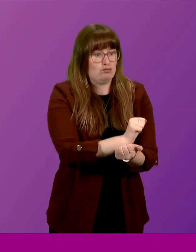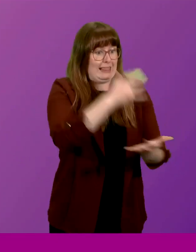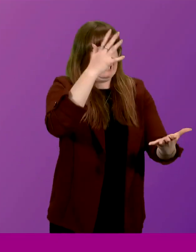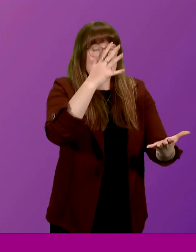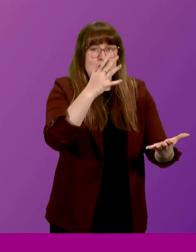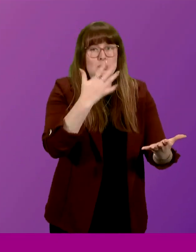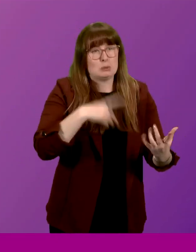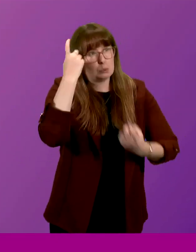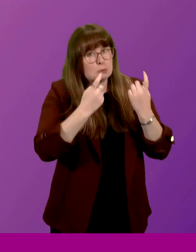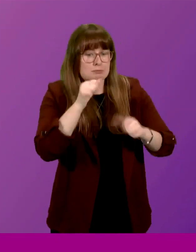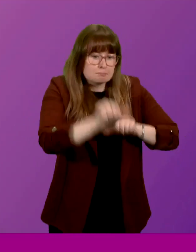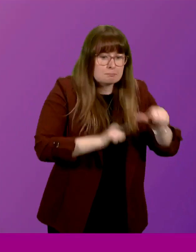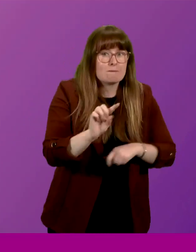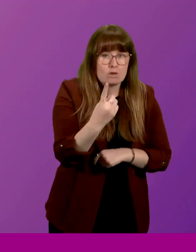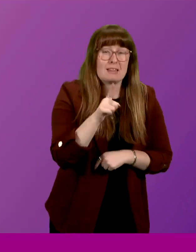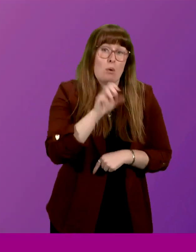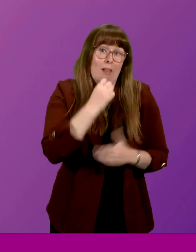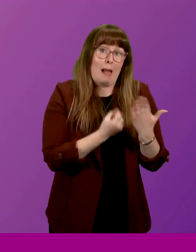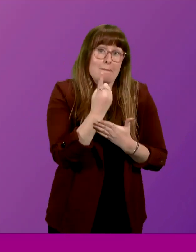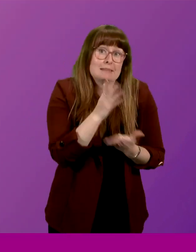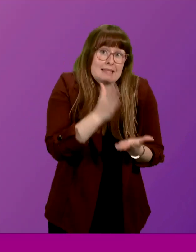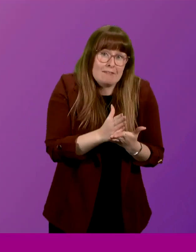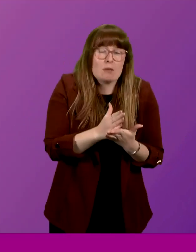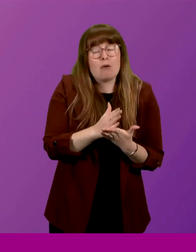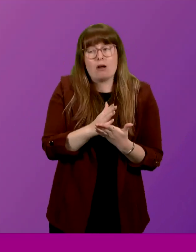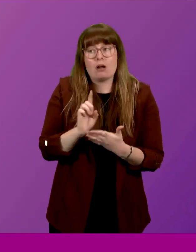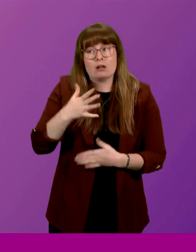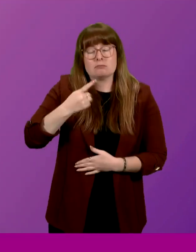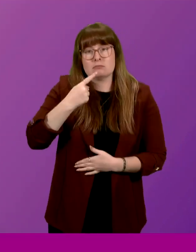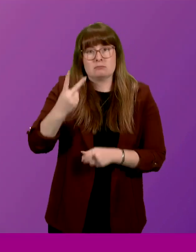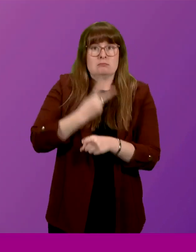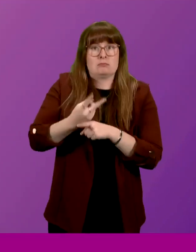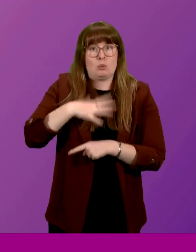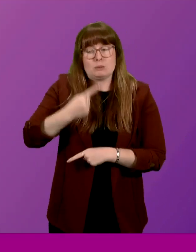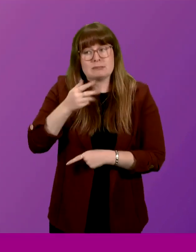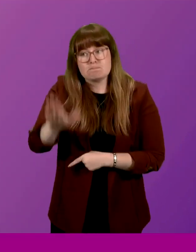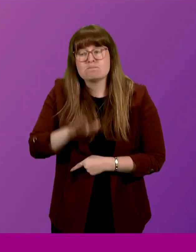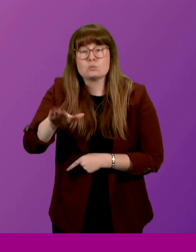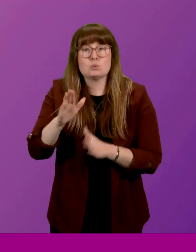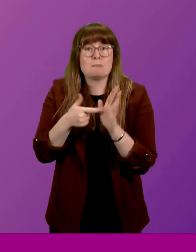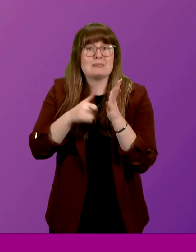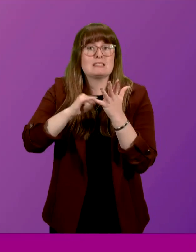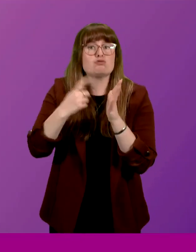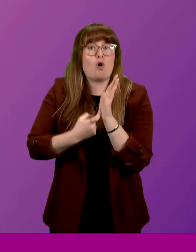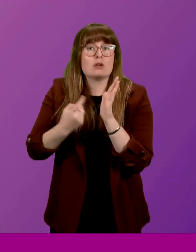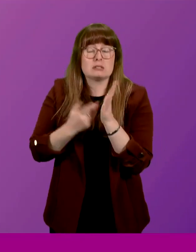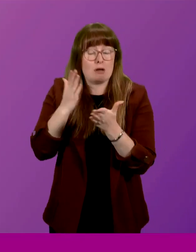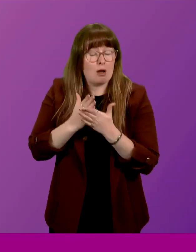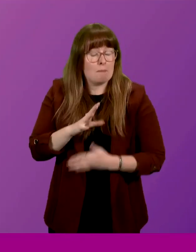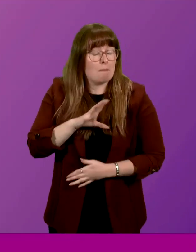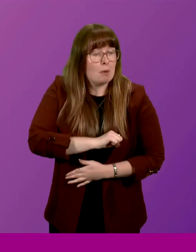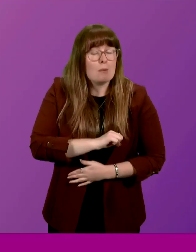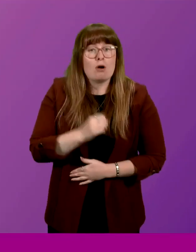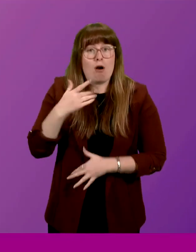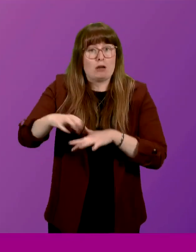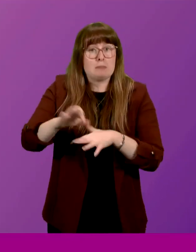and those will take their course. But I take this opportunity to express my sympathy to Mrs Rawlinson on the heartbreak that she suffered with the loss